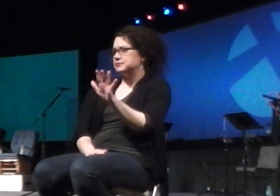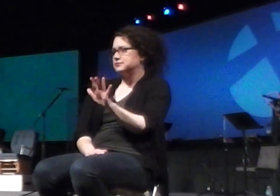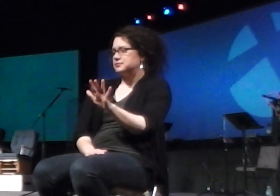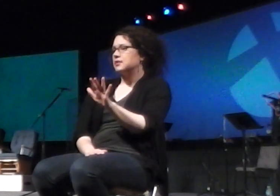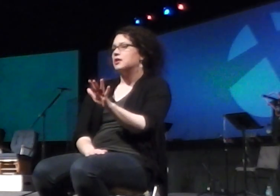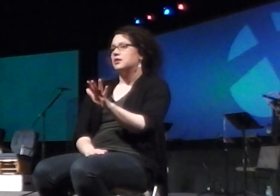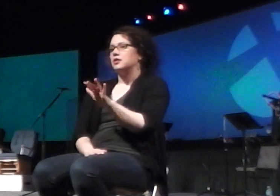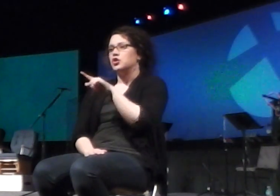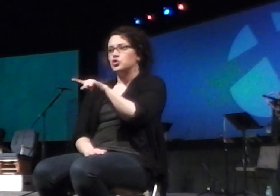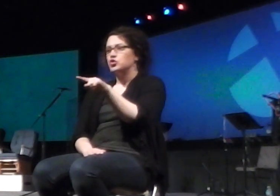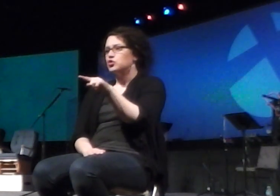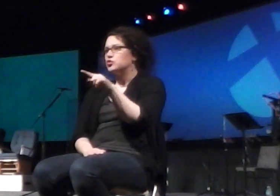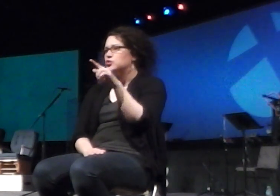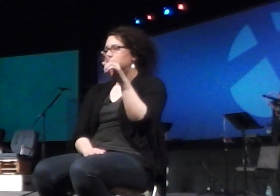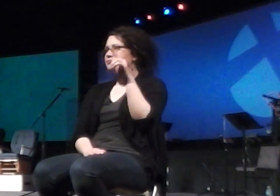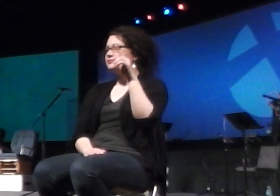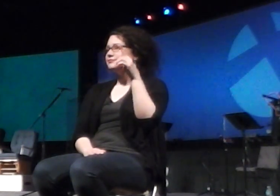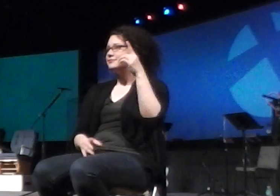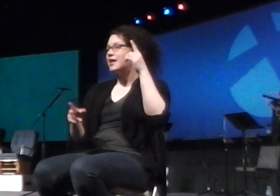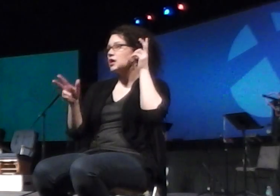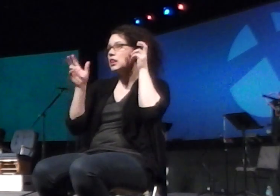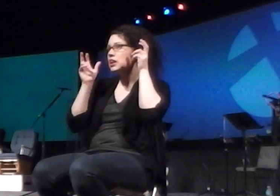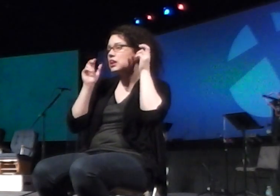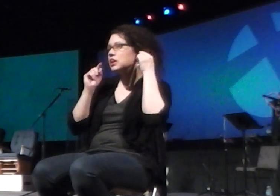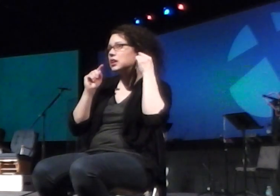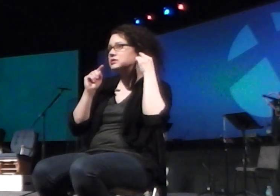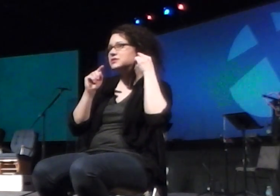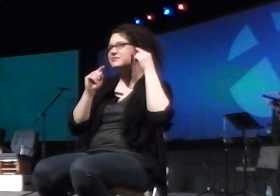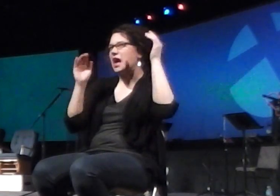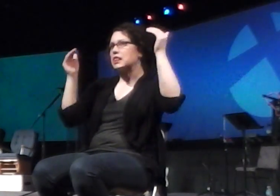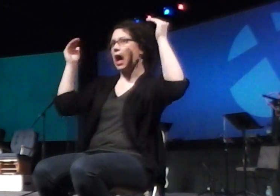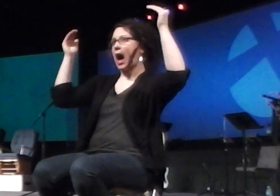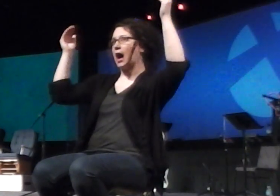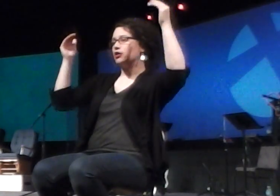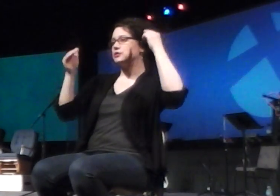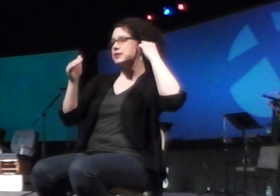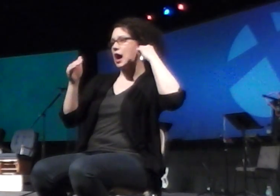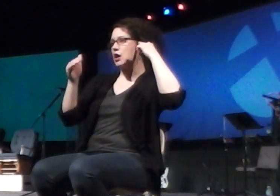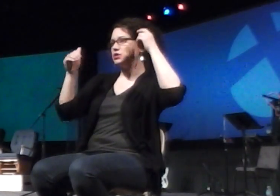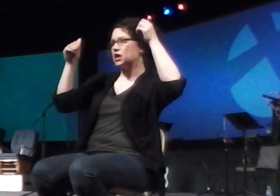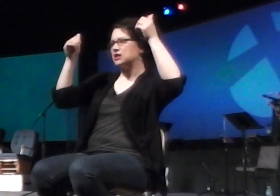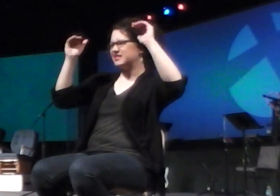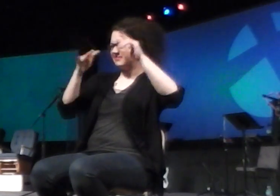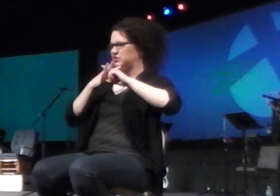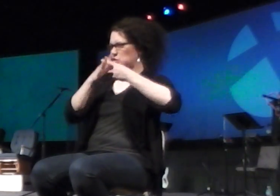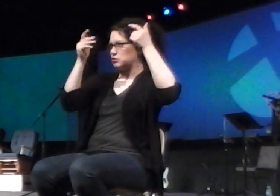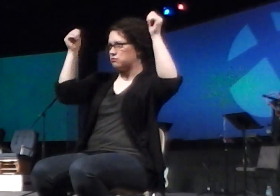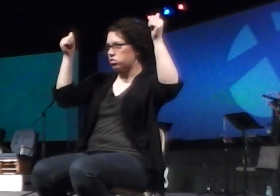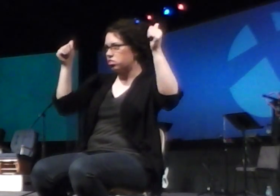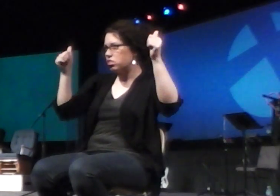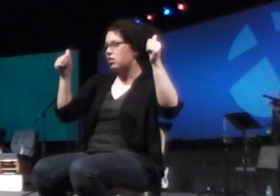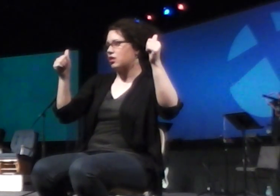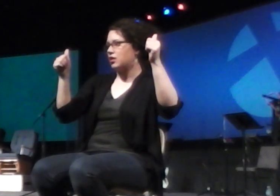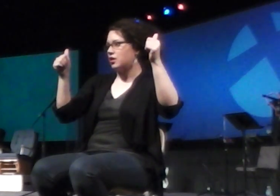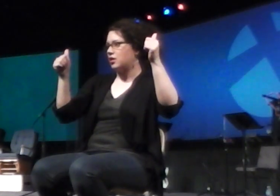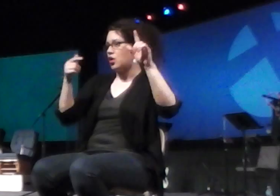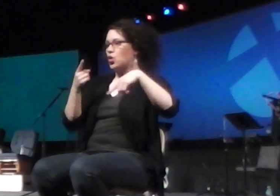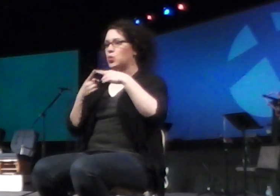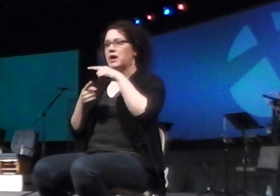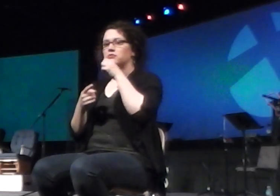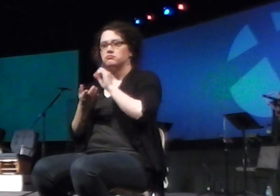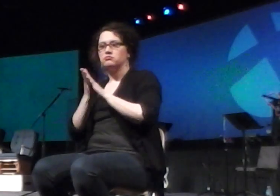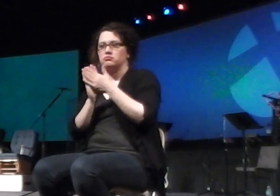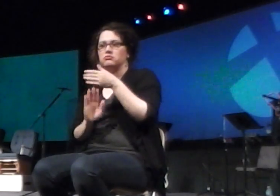ability to hear the higher frequencies in the sound spectrum. About 18 years old, it really begins, and you start to